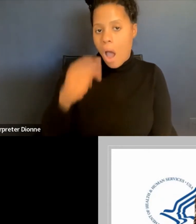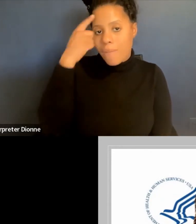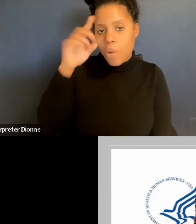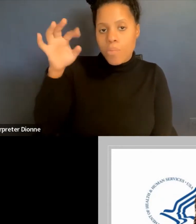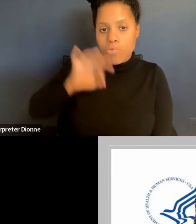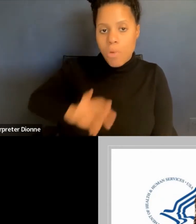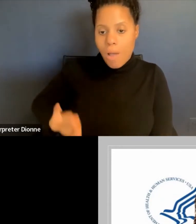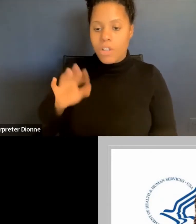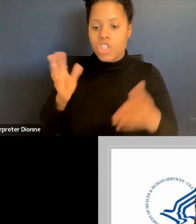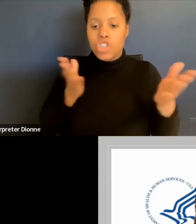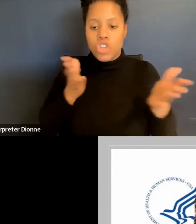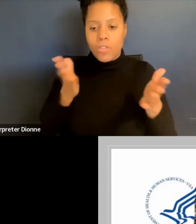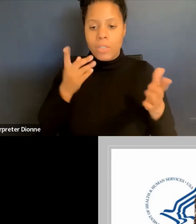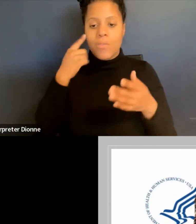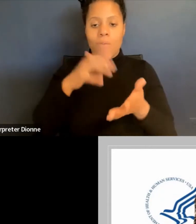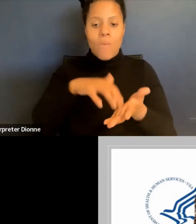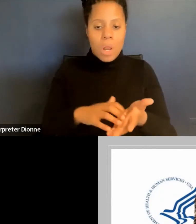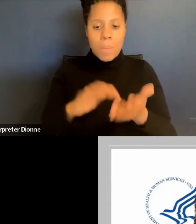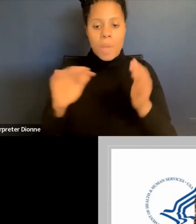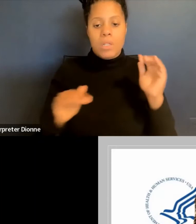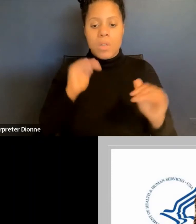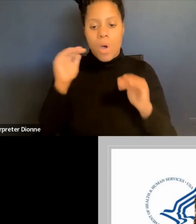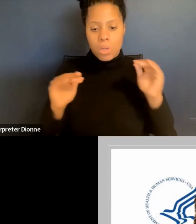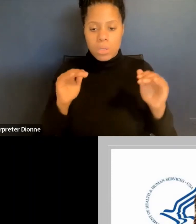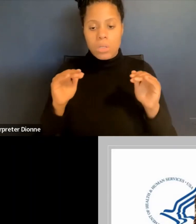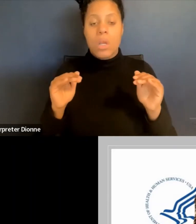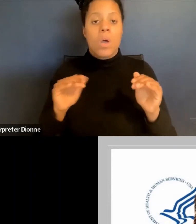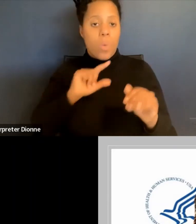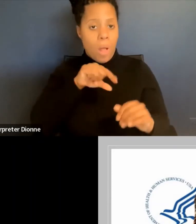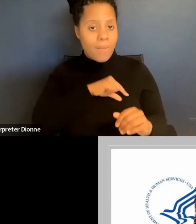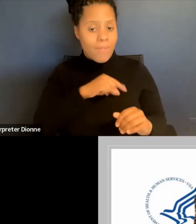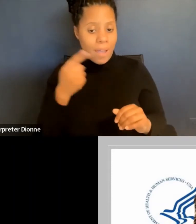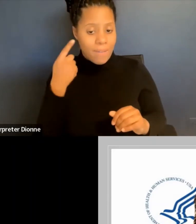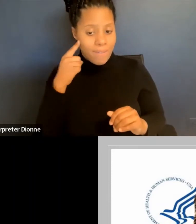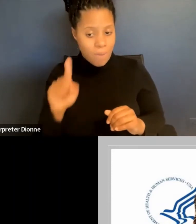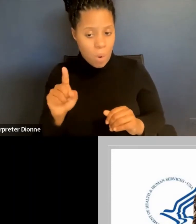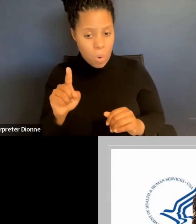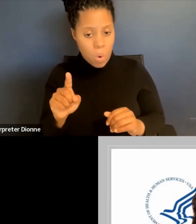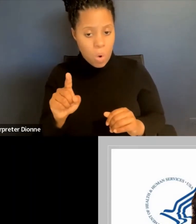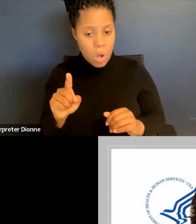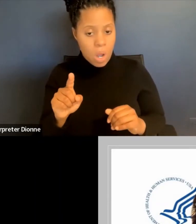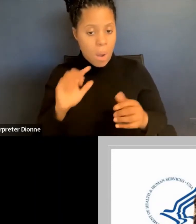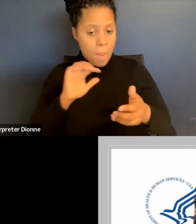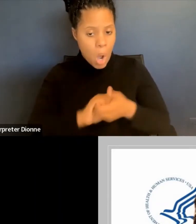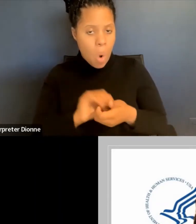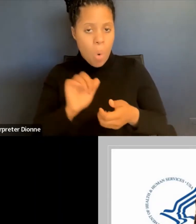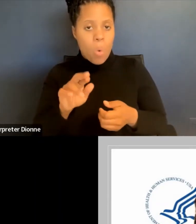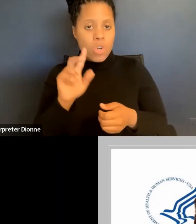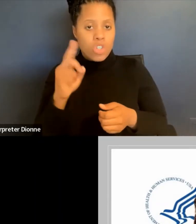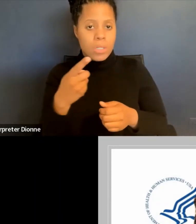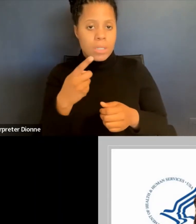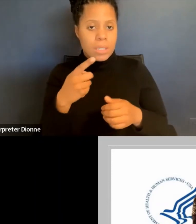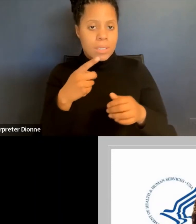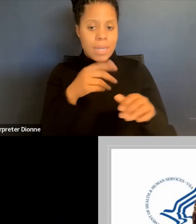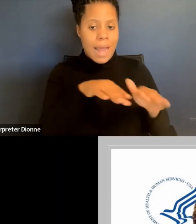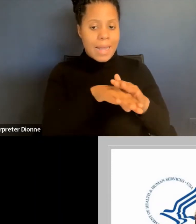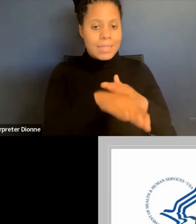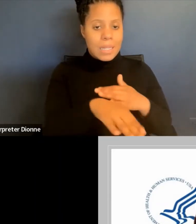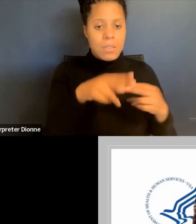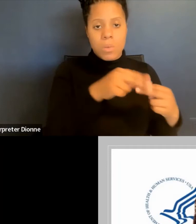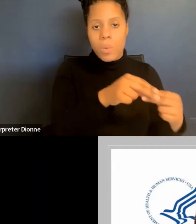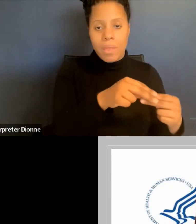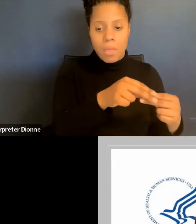vulnerable adults qualify for a partnership, or would we just access our local HRSA locations? So anyone who is,